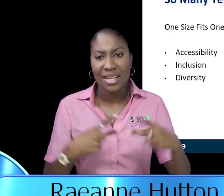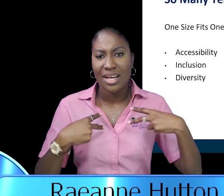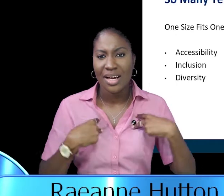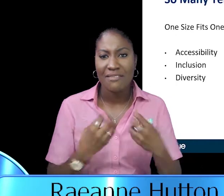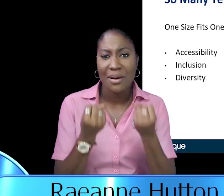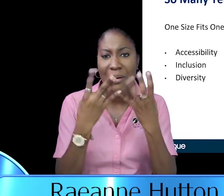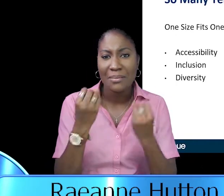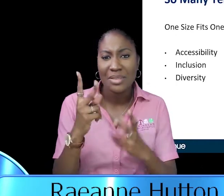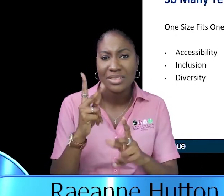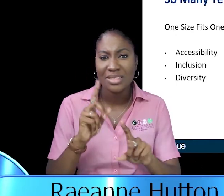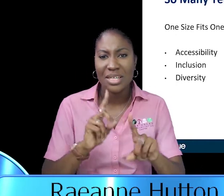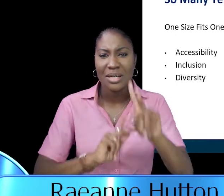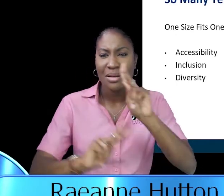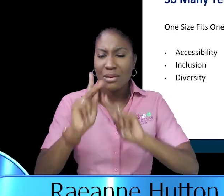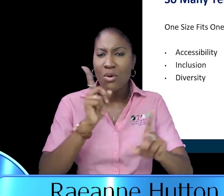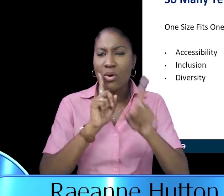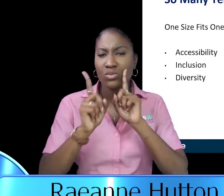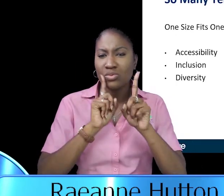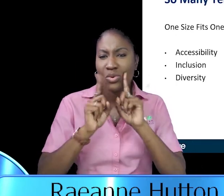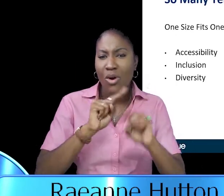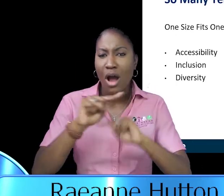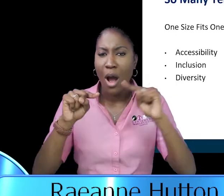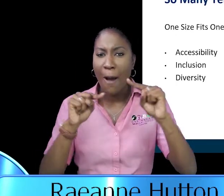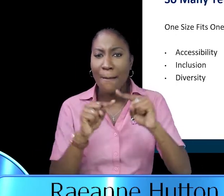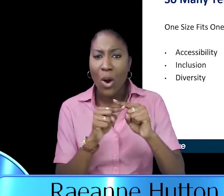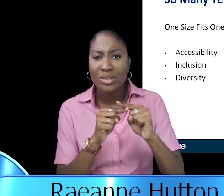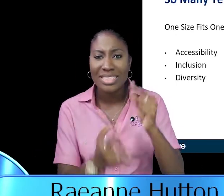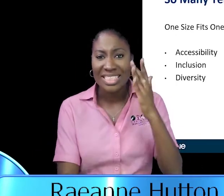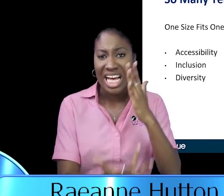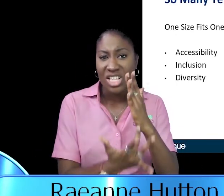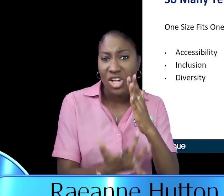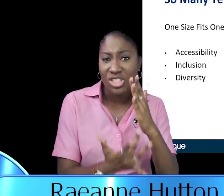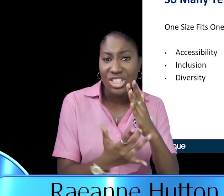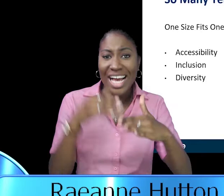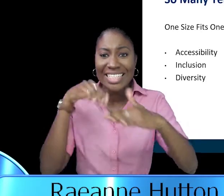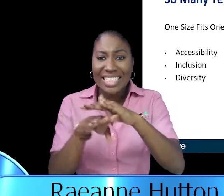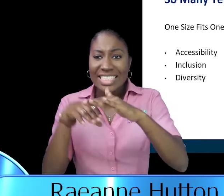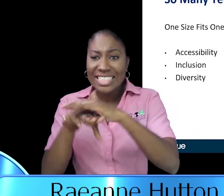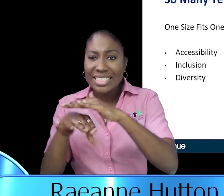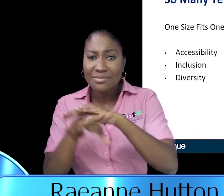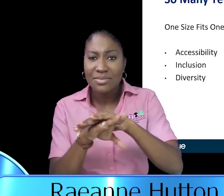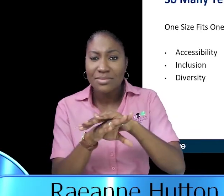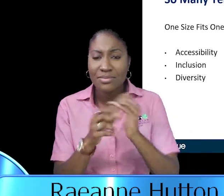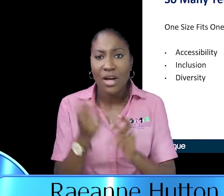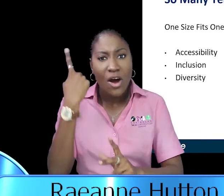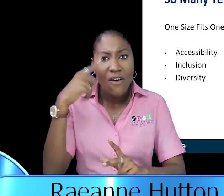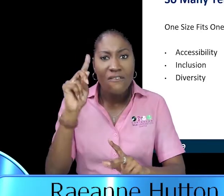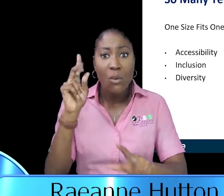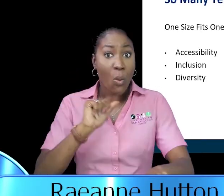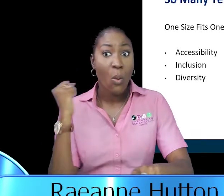perspectives. So there's a lot of buzzwords around digital accessibility, which digital accessibility is one of